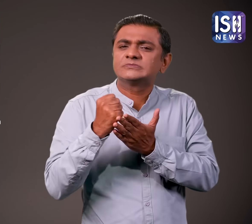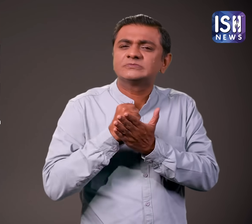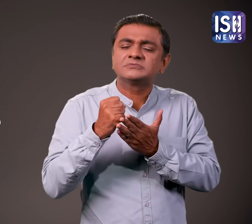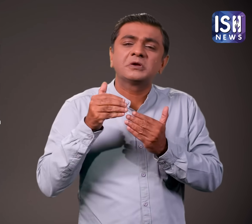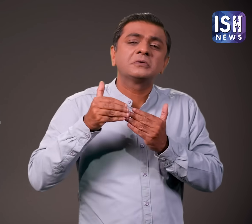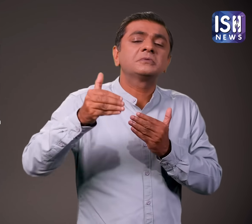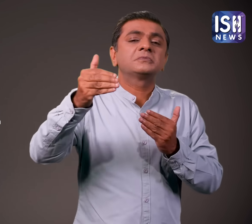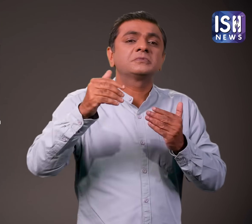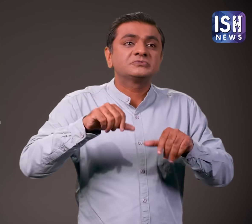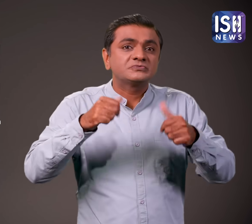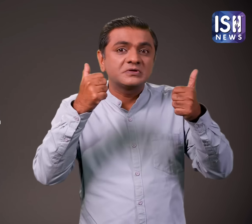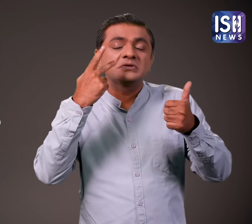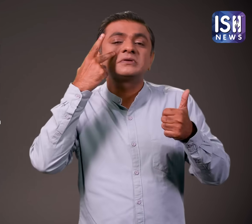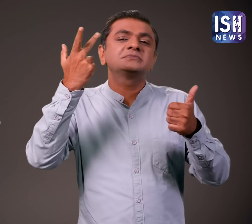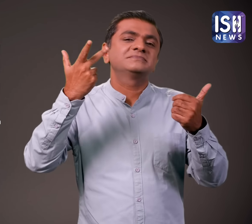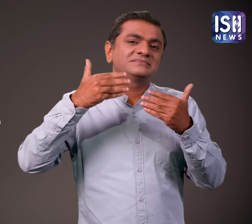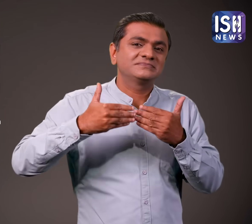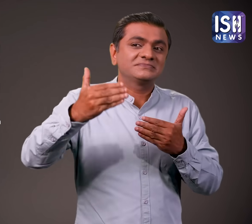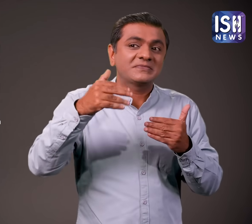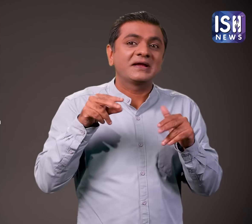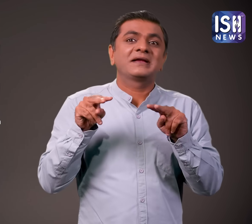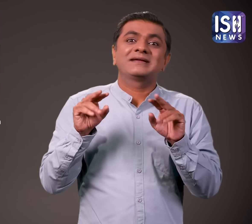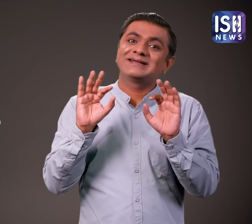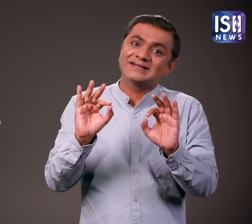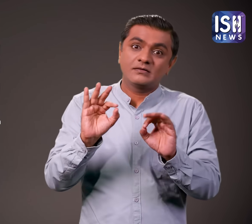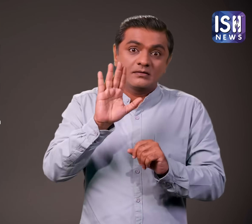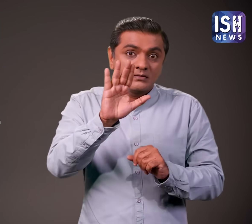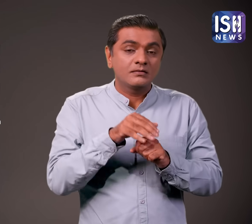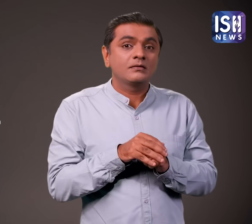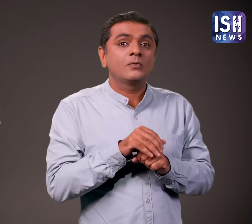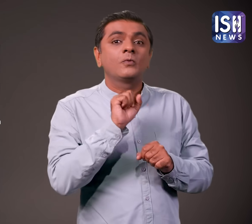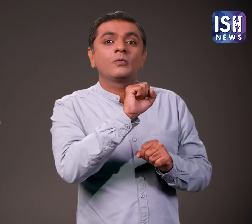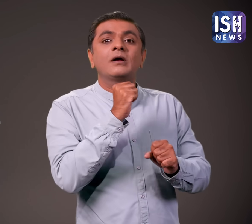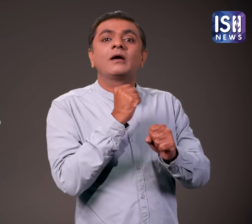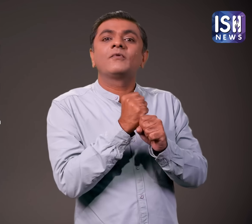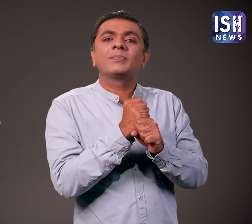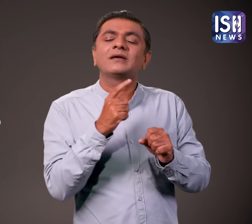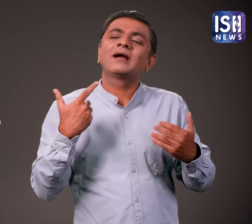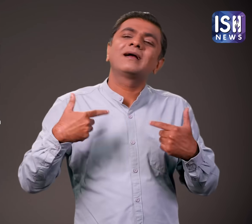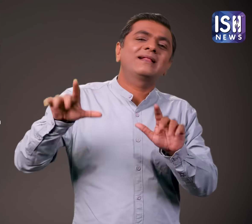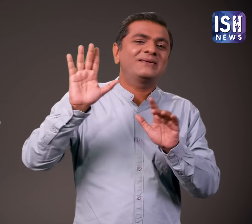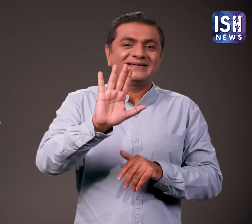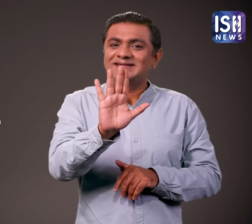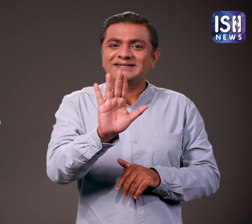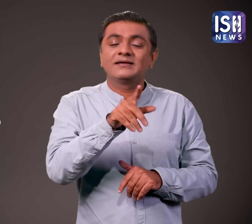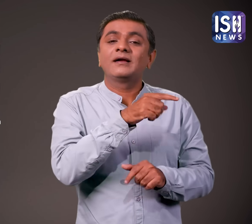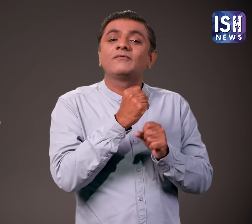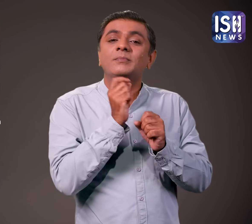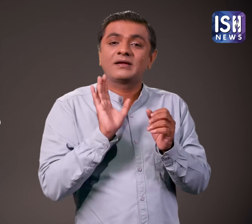Let's see if it succeeds. Let's It is truly amazing. The company has previously worked on service robots and has